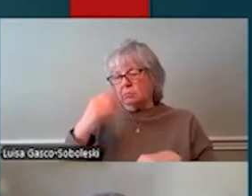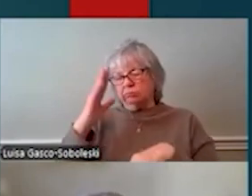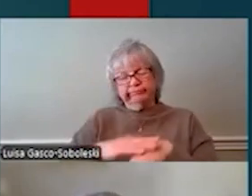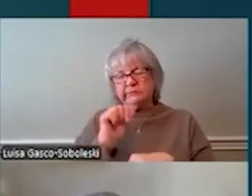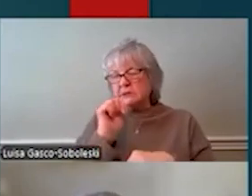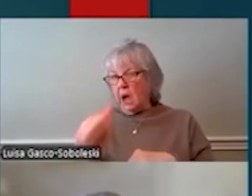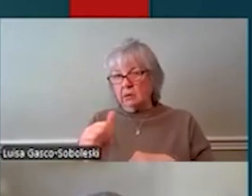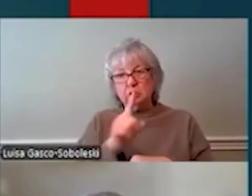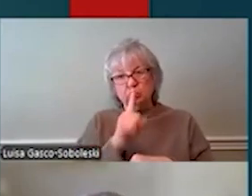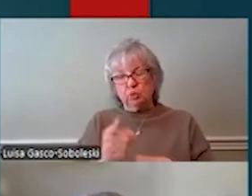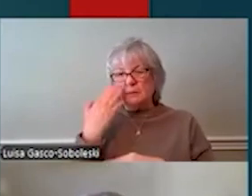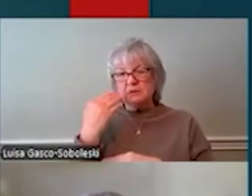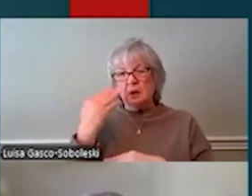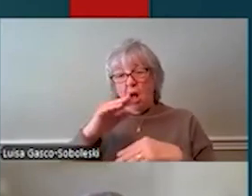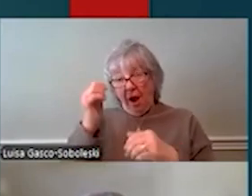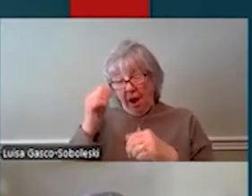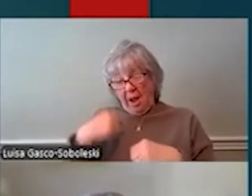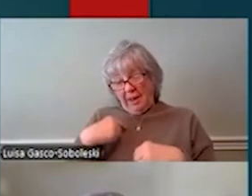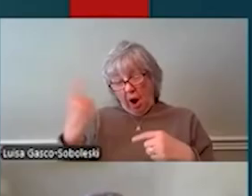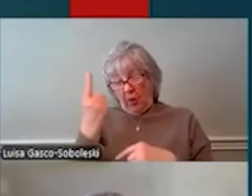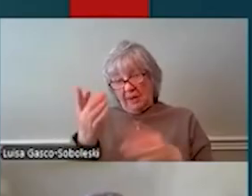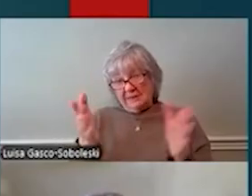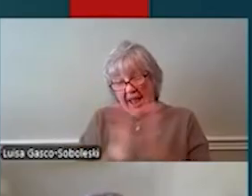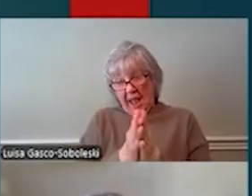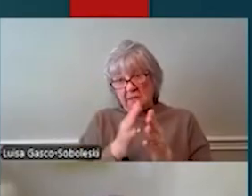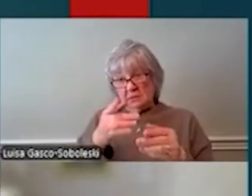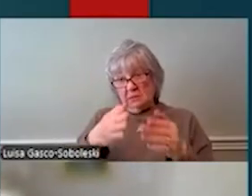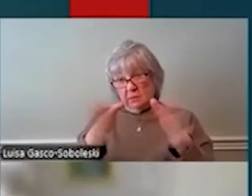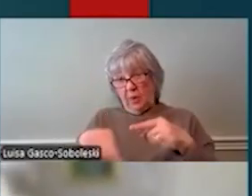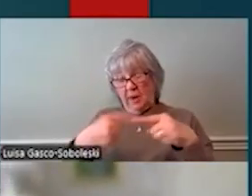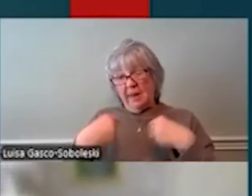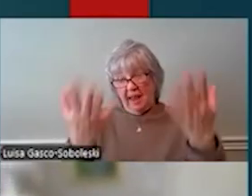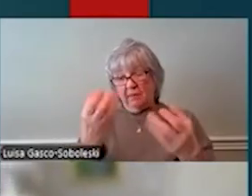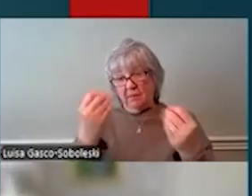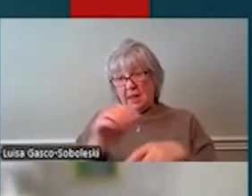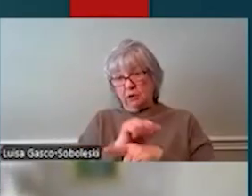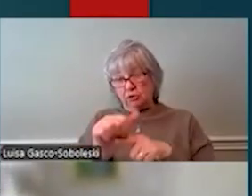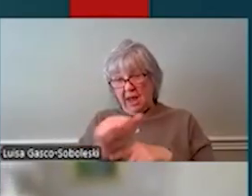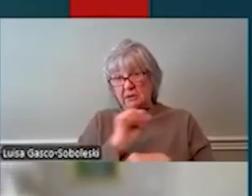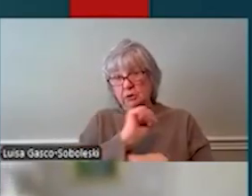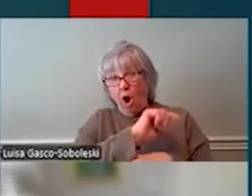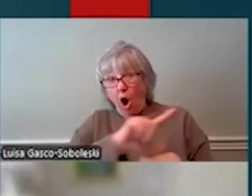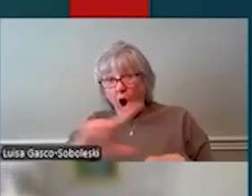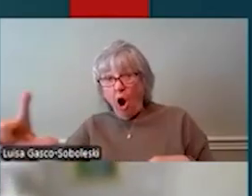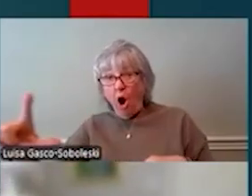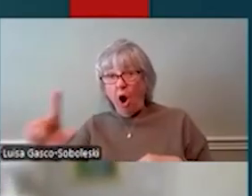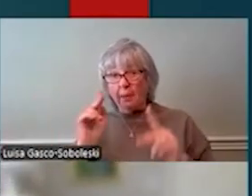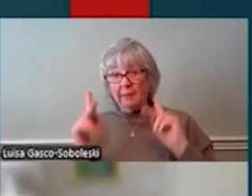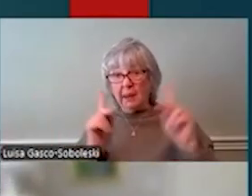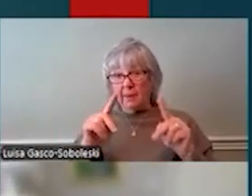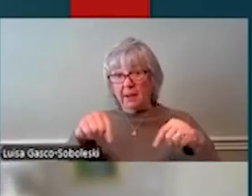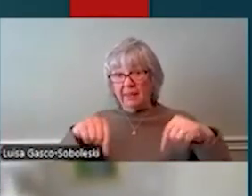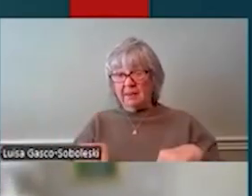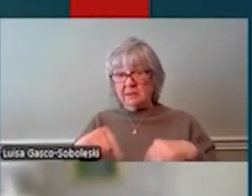appointments. Some people will write back and forth, but I always ask when I'm